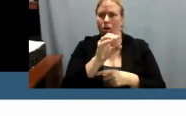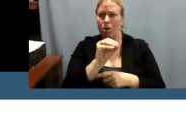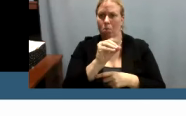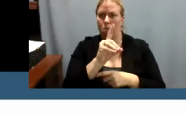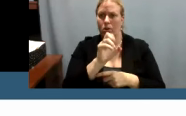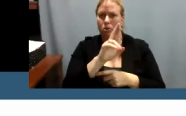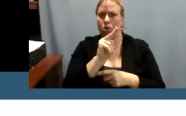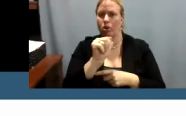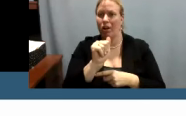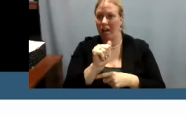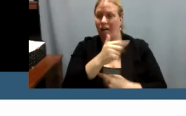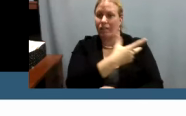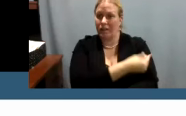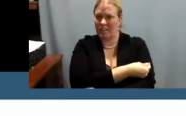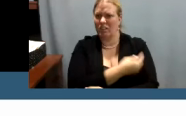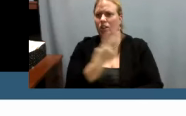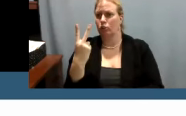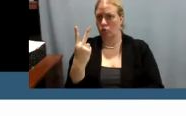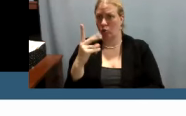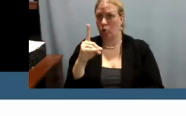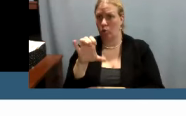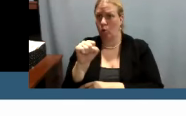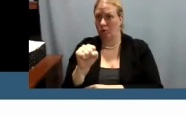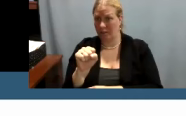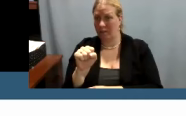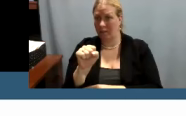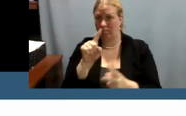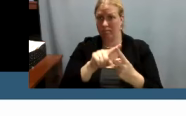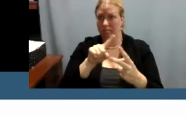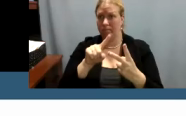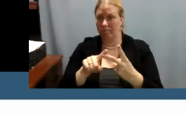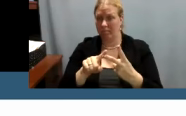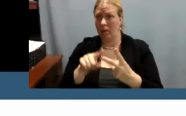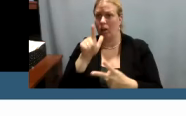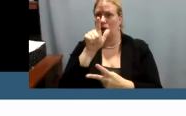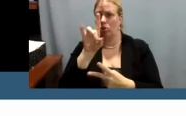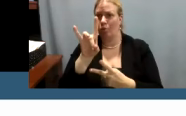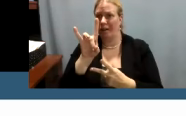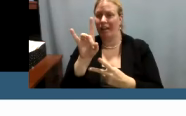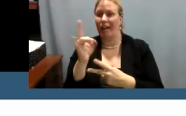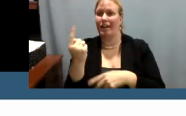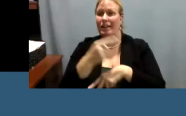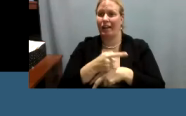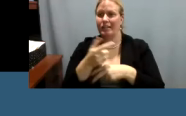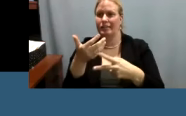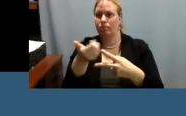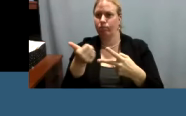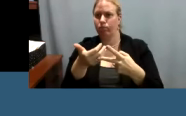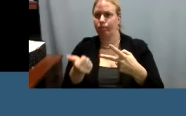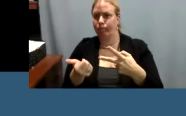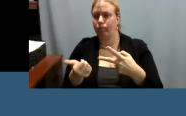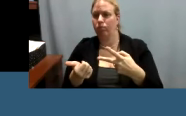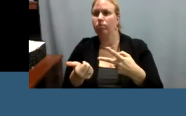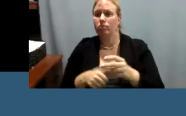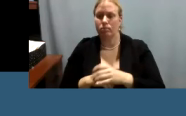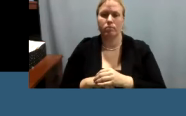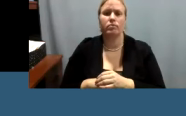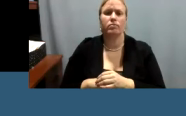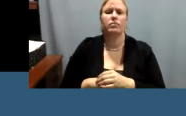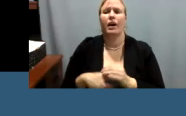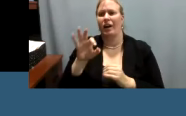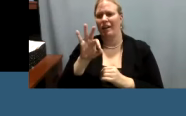two doses 28 days apart with a efficacy of 94 in general um we